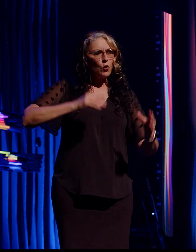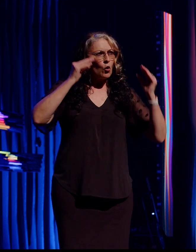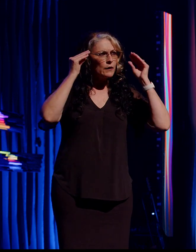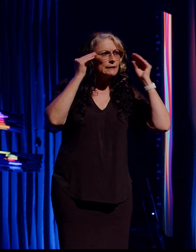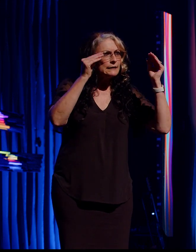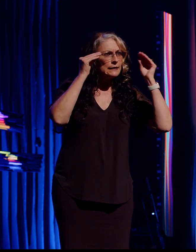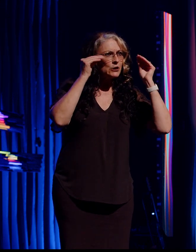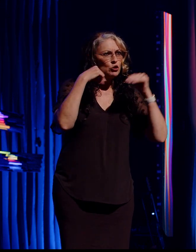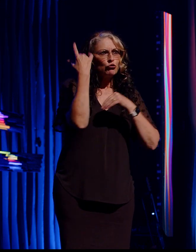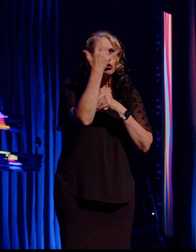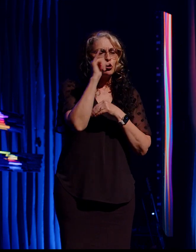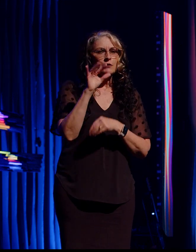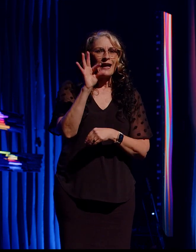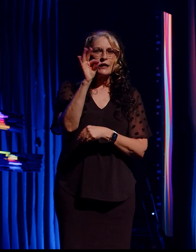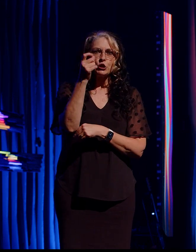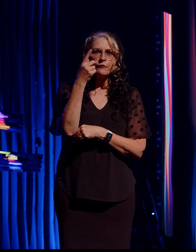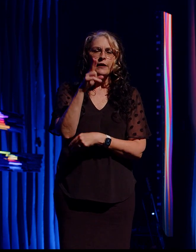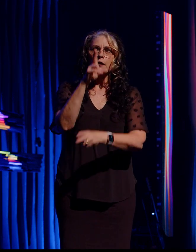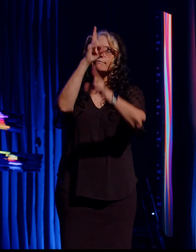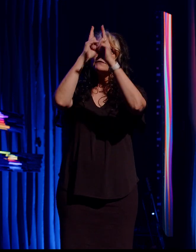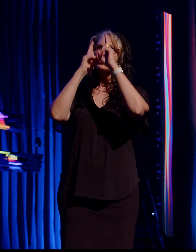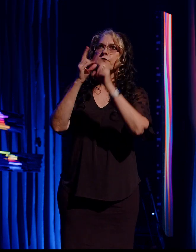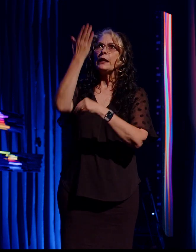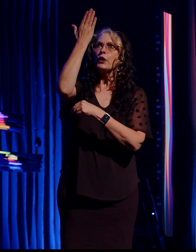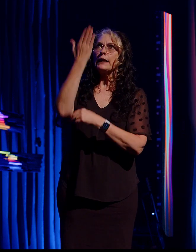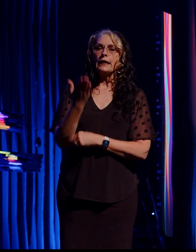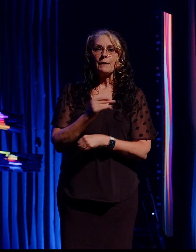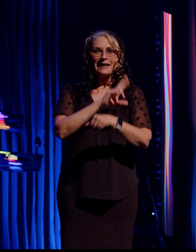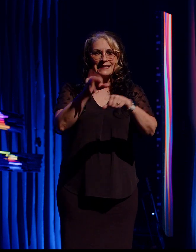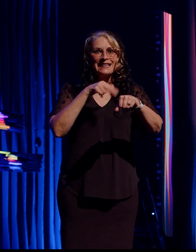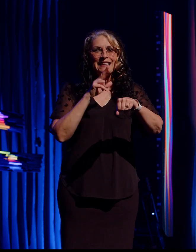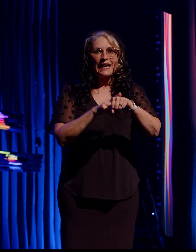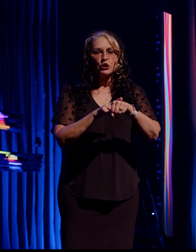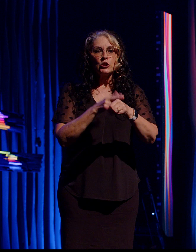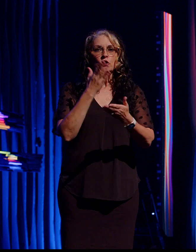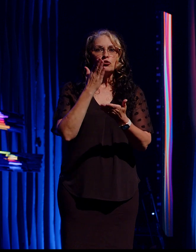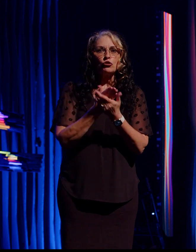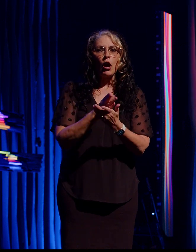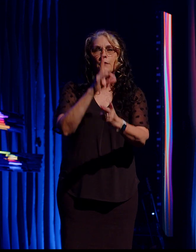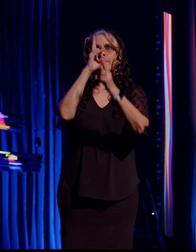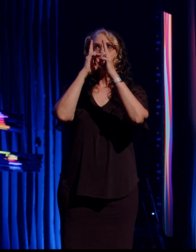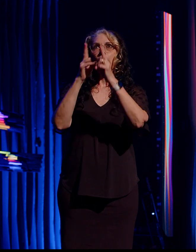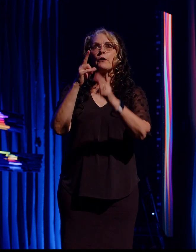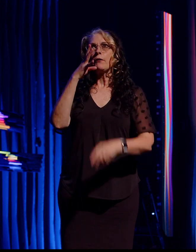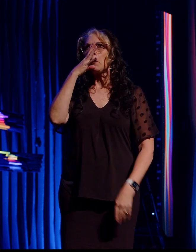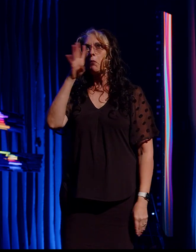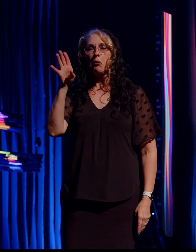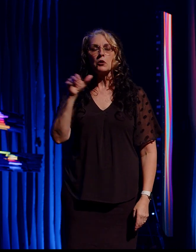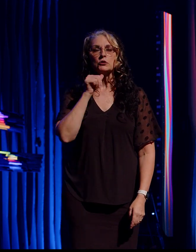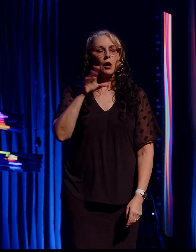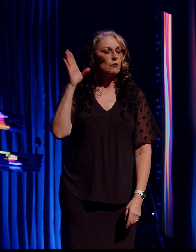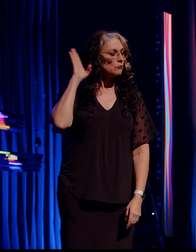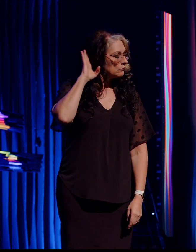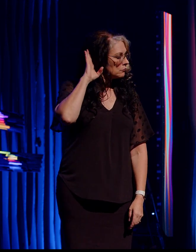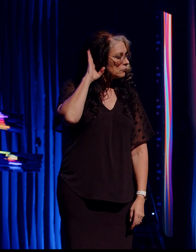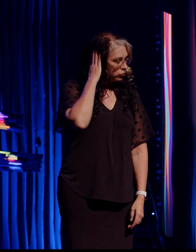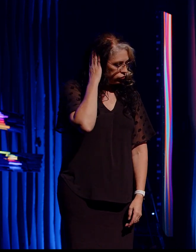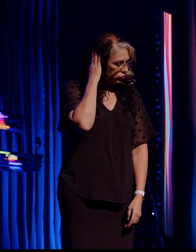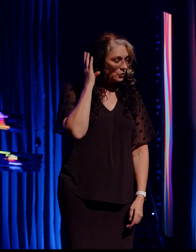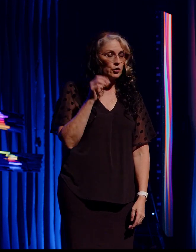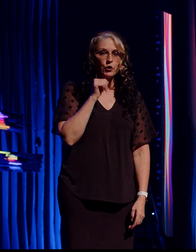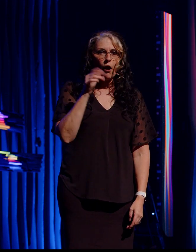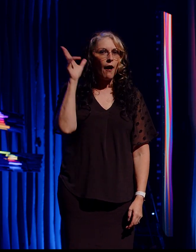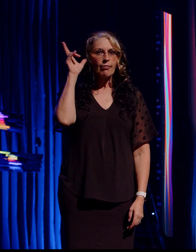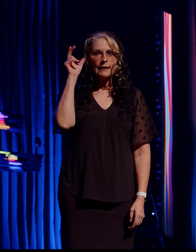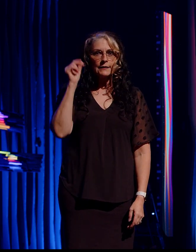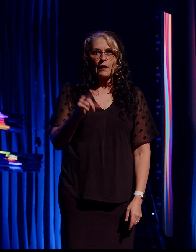it looked like to fear Him. We chose that book because it's really about a nation that stopped fearing God. They don't listen to God. They didn't do anything that God wanted them to do. And there's